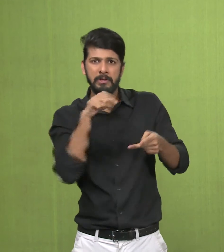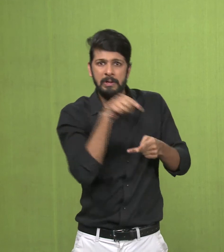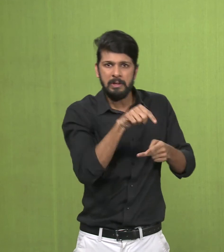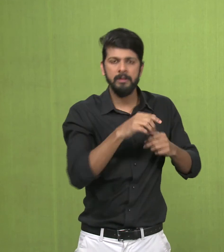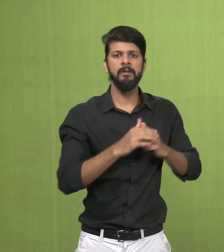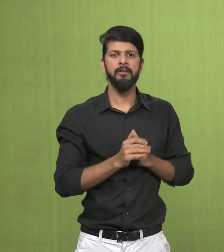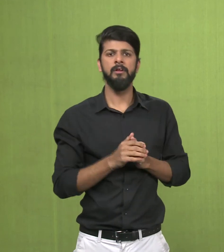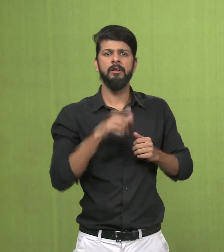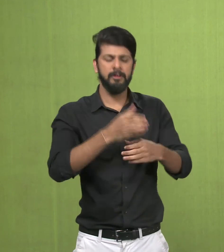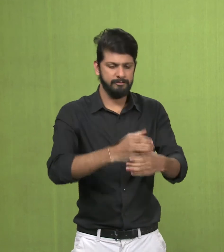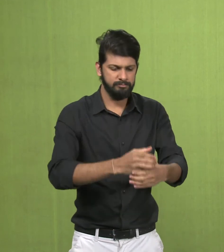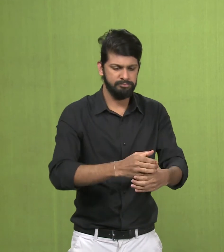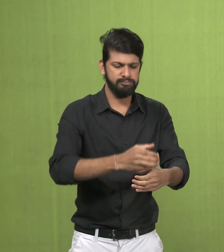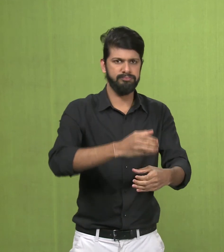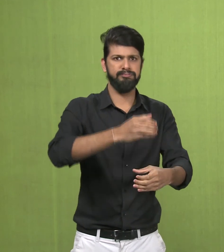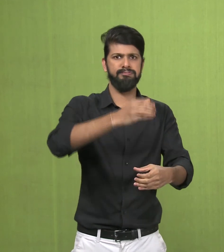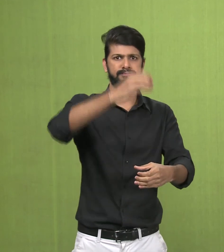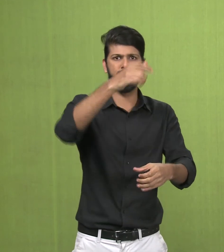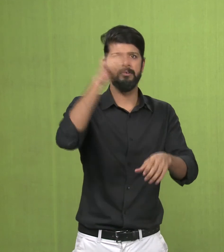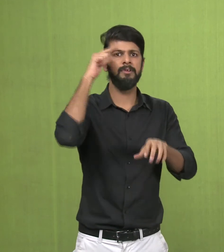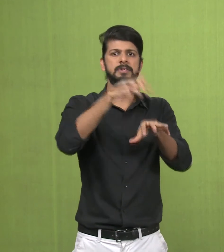Now, some examples of the Mauryan sculpture. As you see, the pillar